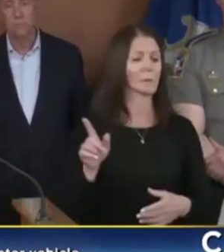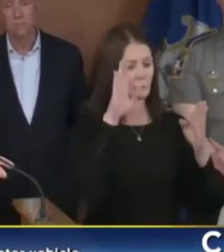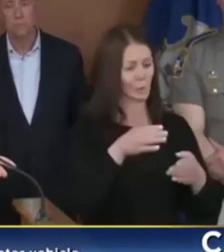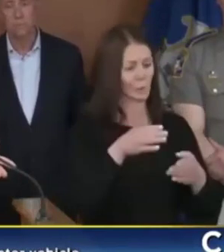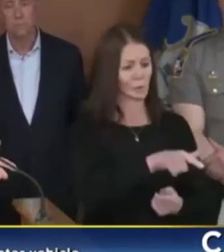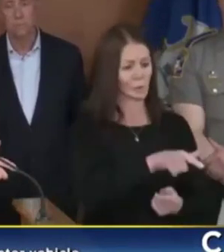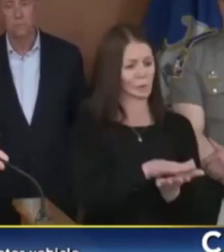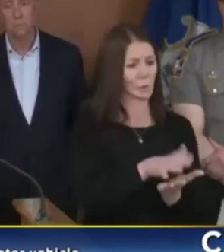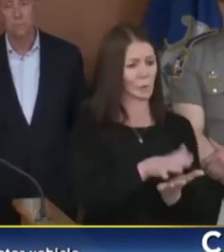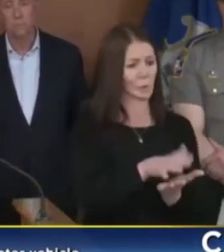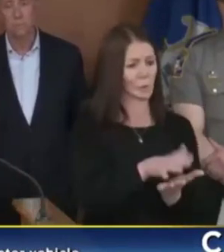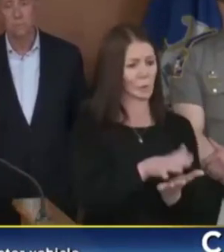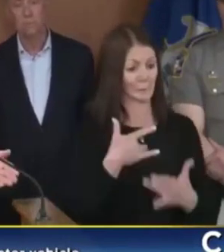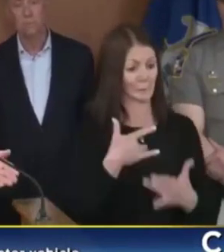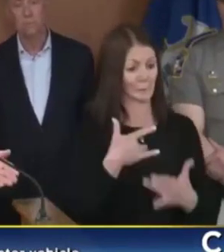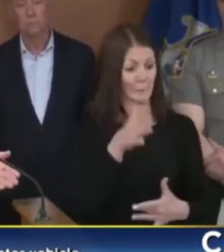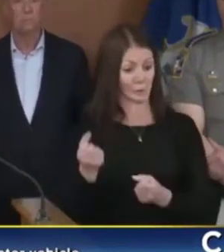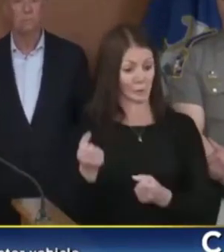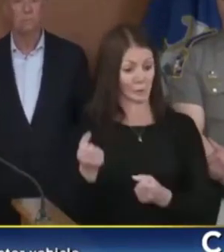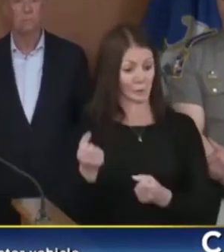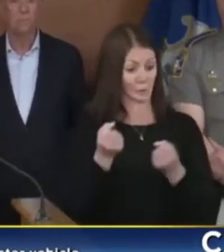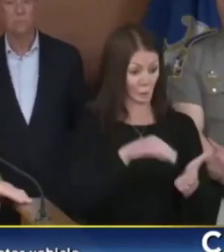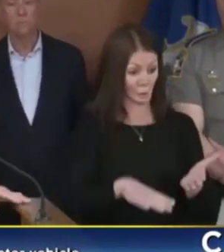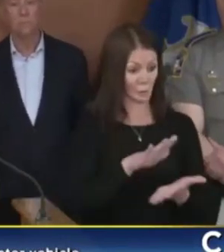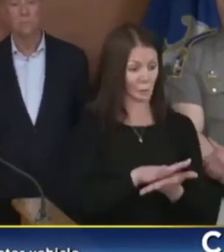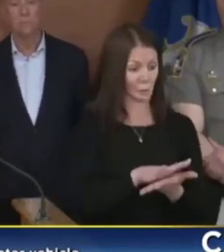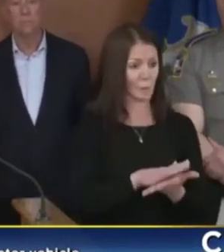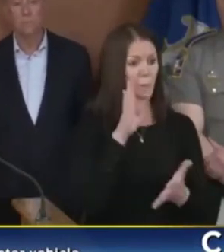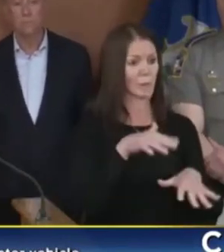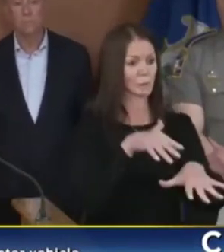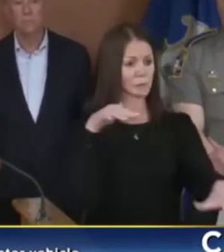the parents drive their kids to school, and it can get quite backed